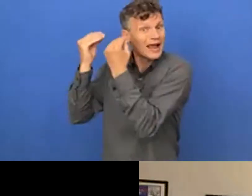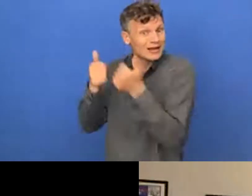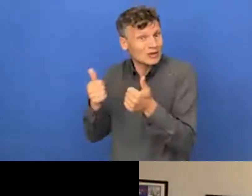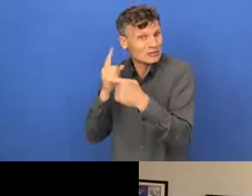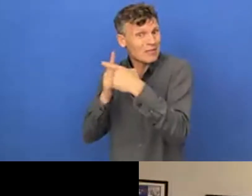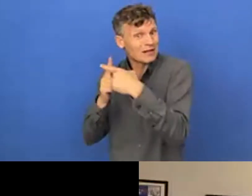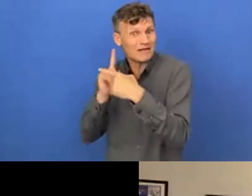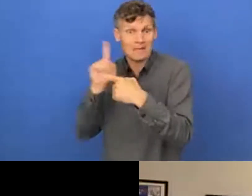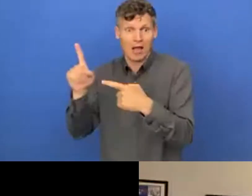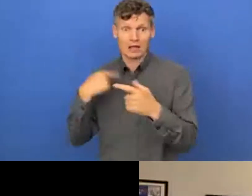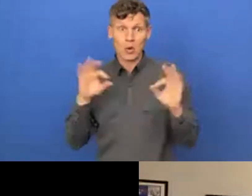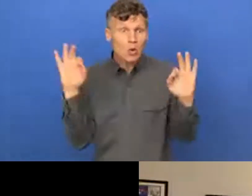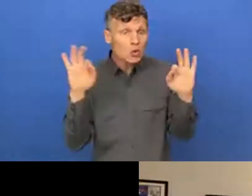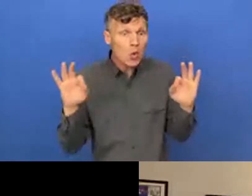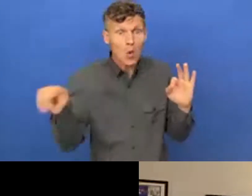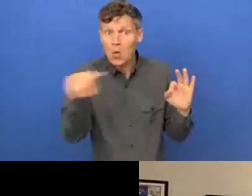without it.